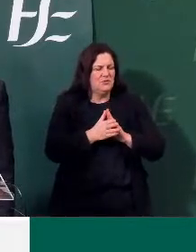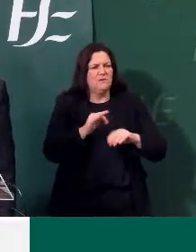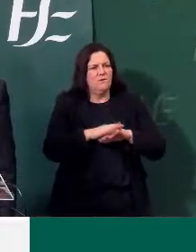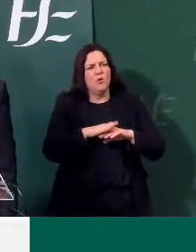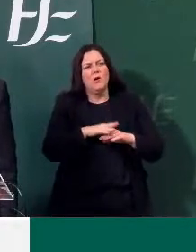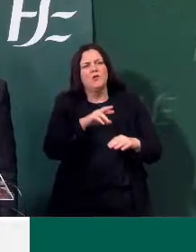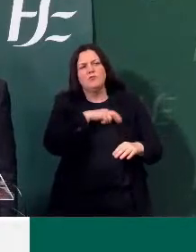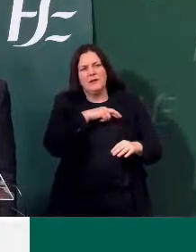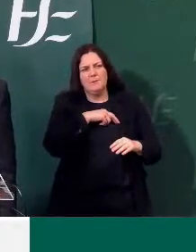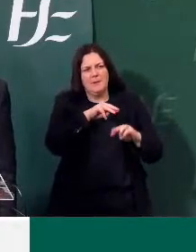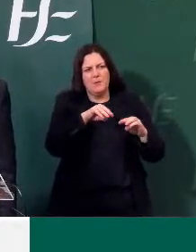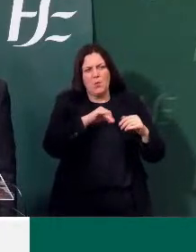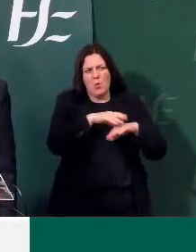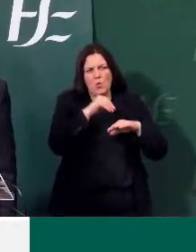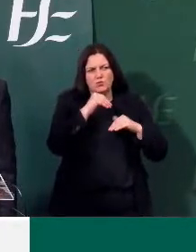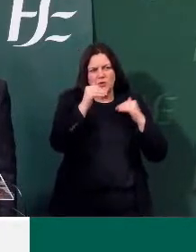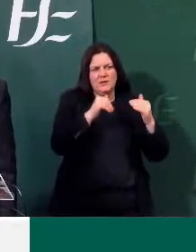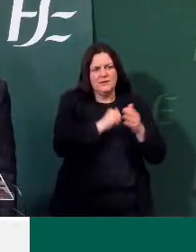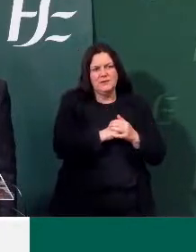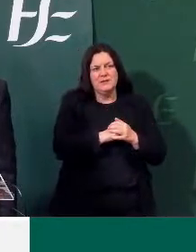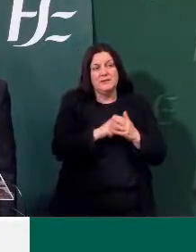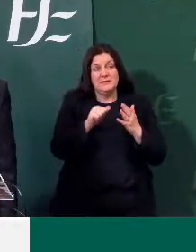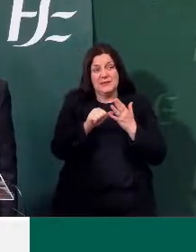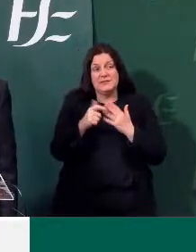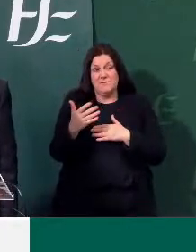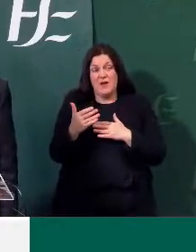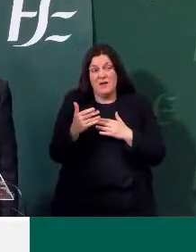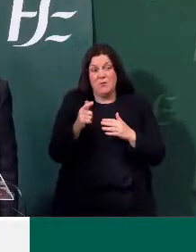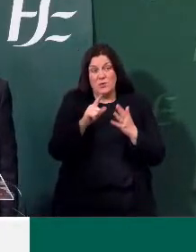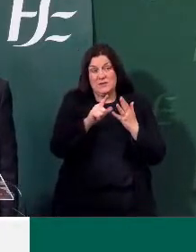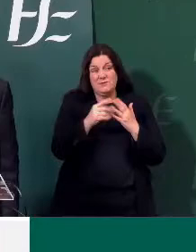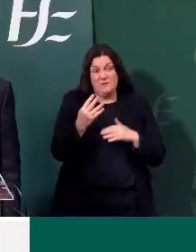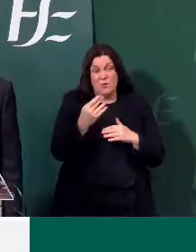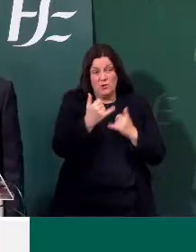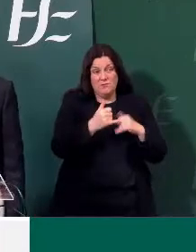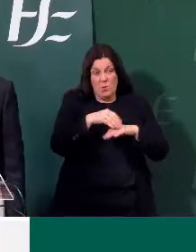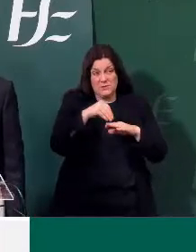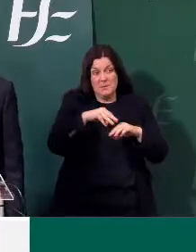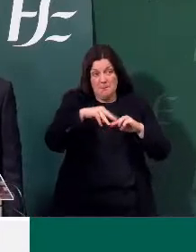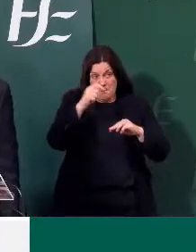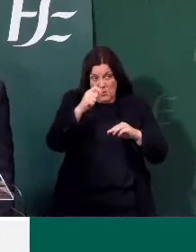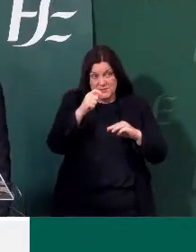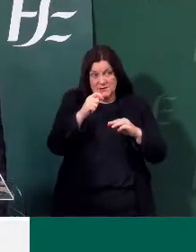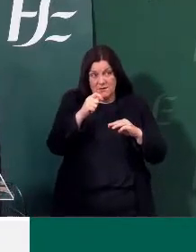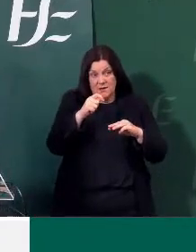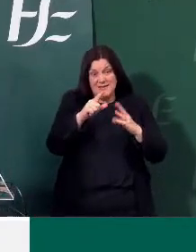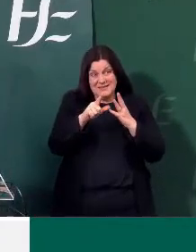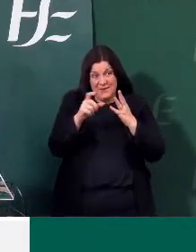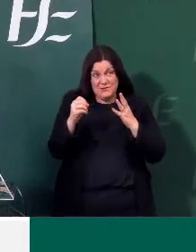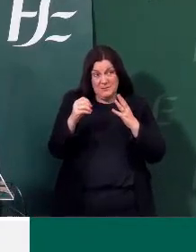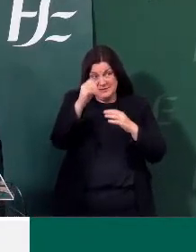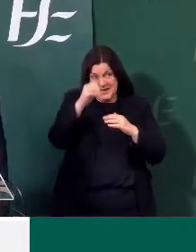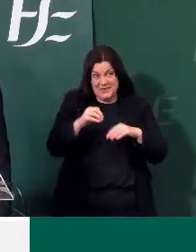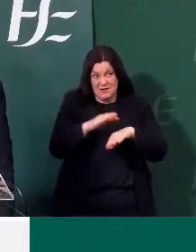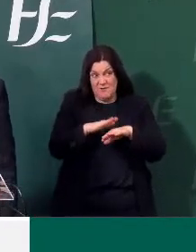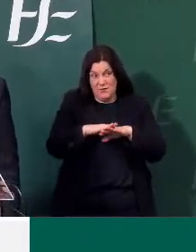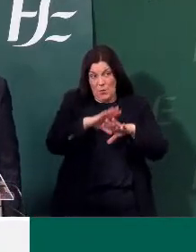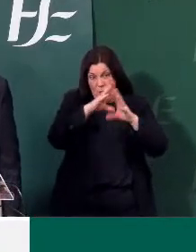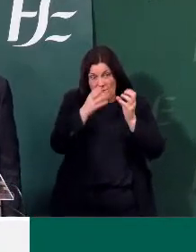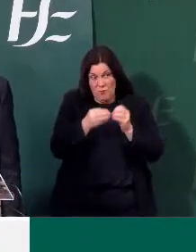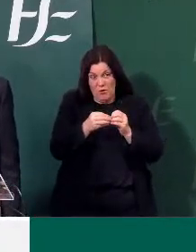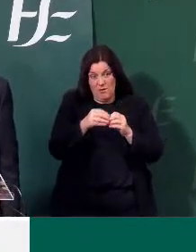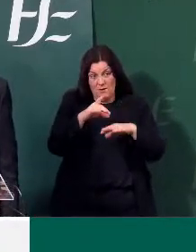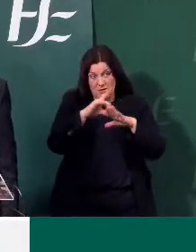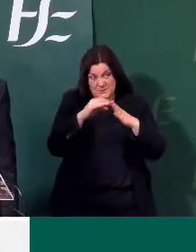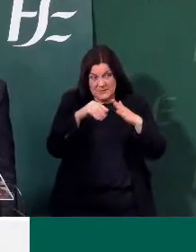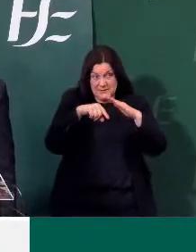in 65 to 74-year-olds accounted for about 17% of total hospitalizations. But again, look at that table at the bottom, the sharp drop,